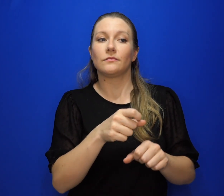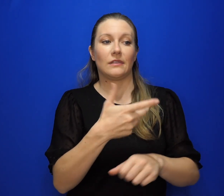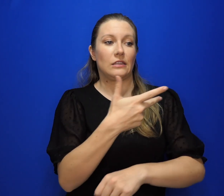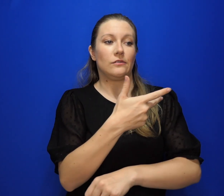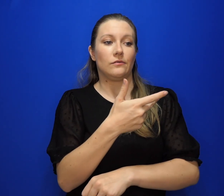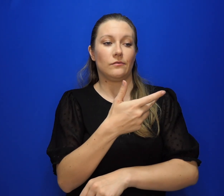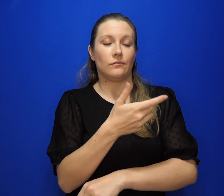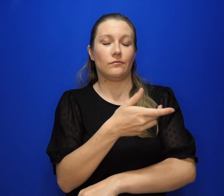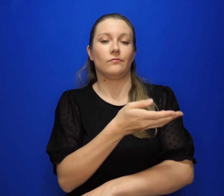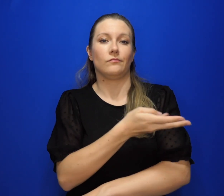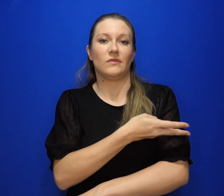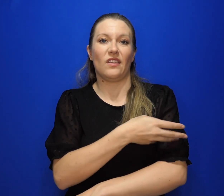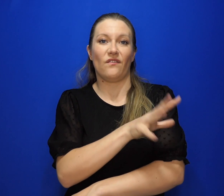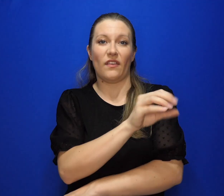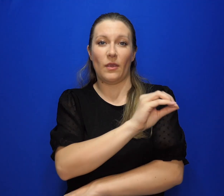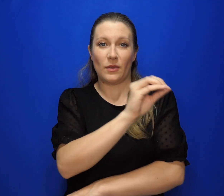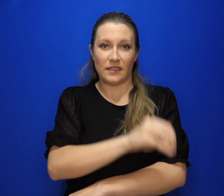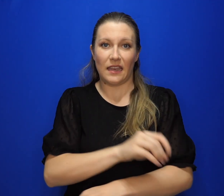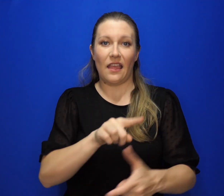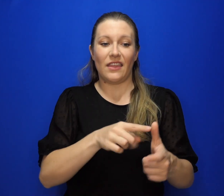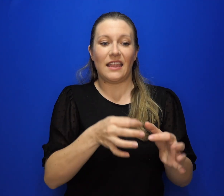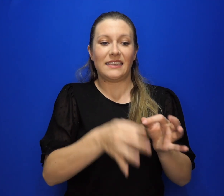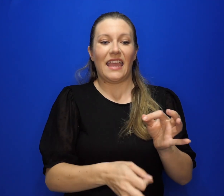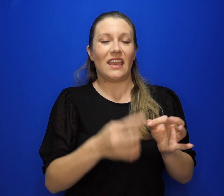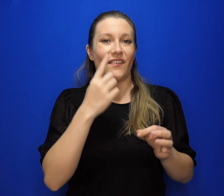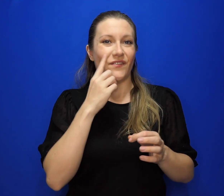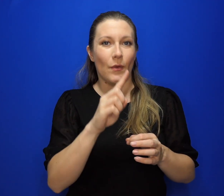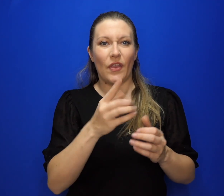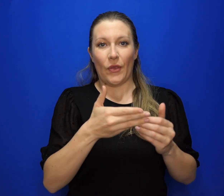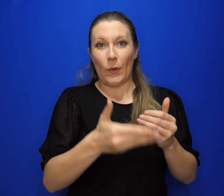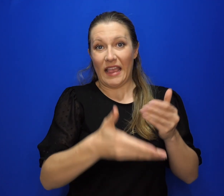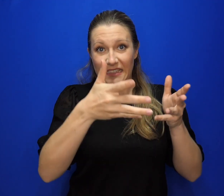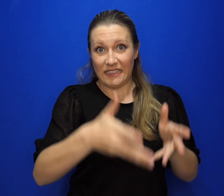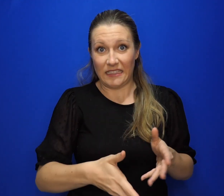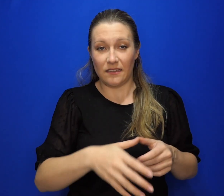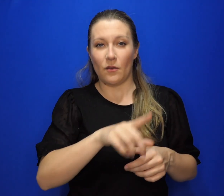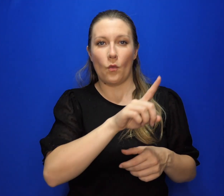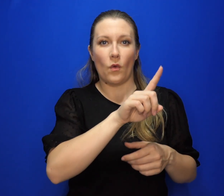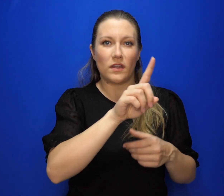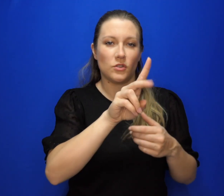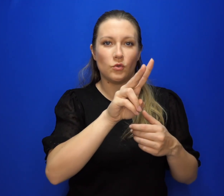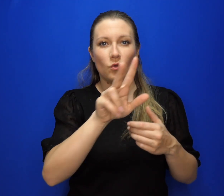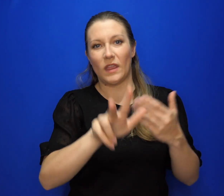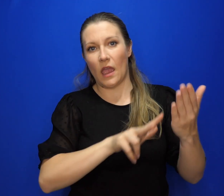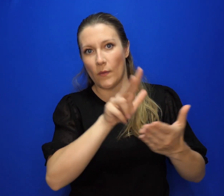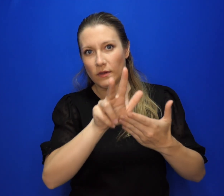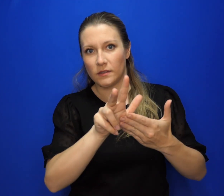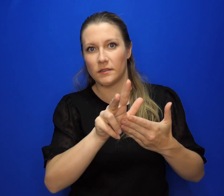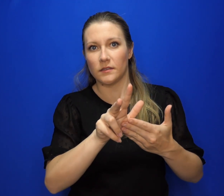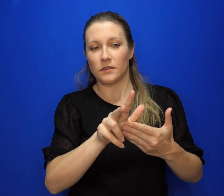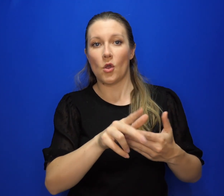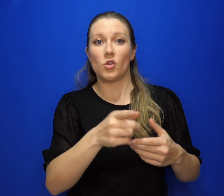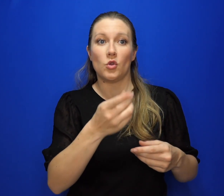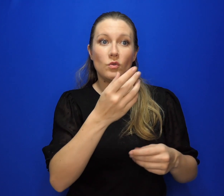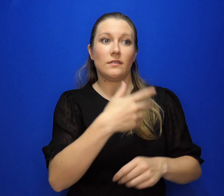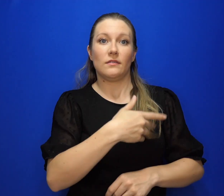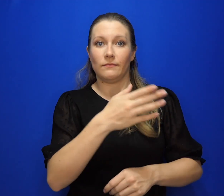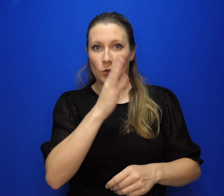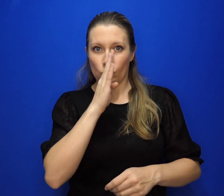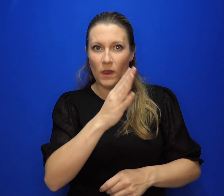3 hours, for example. So essentially you're getting some, and then you're ticking in the rest as the food digests more slowly on the back end.